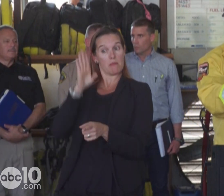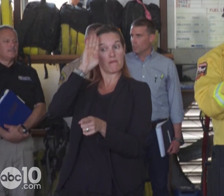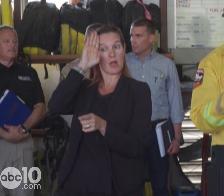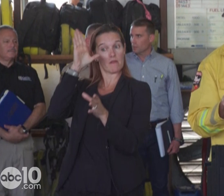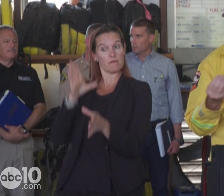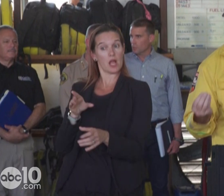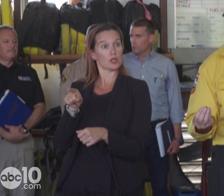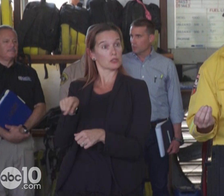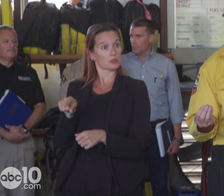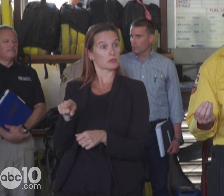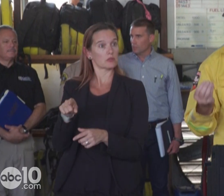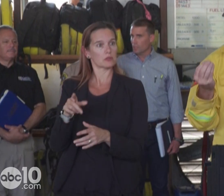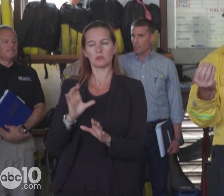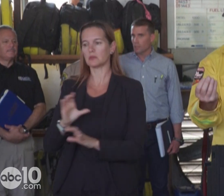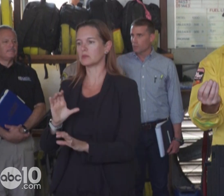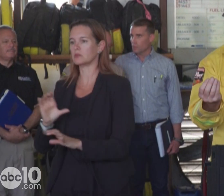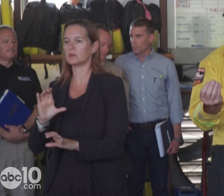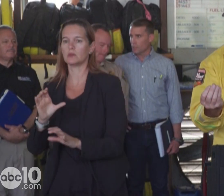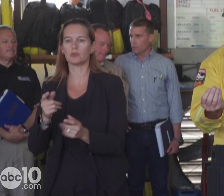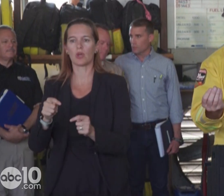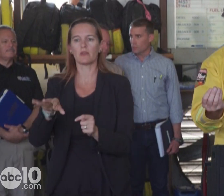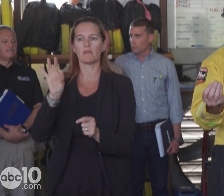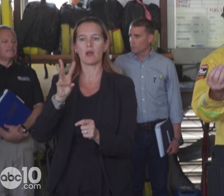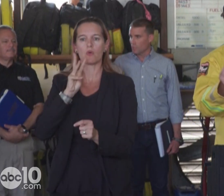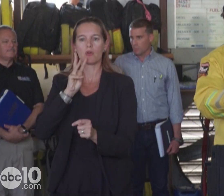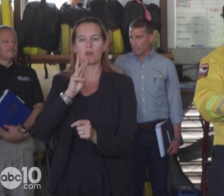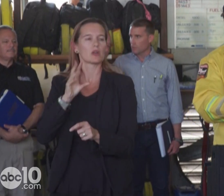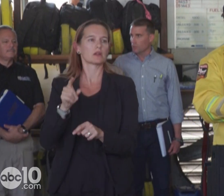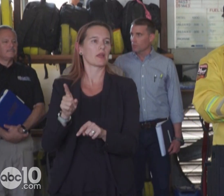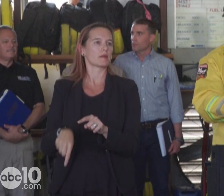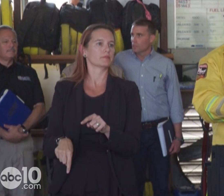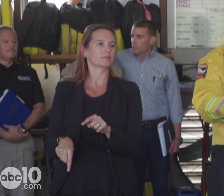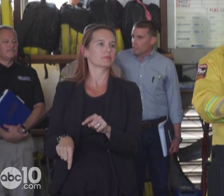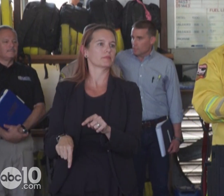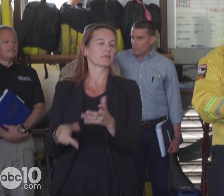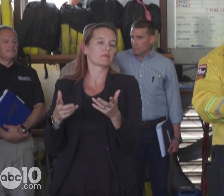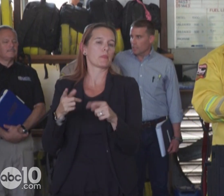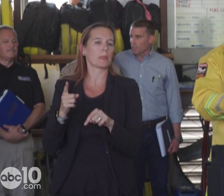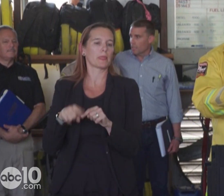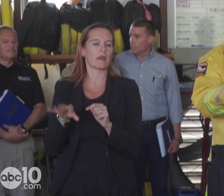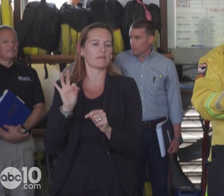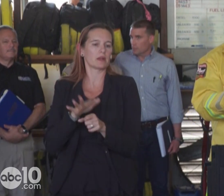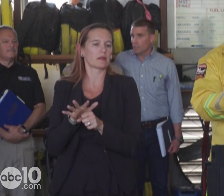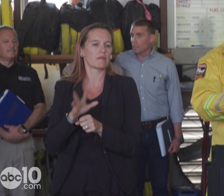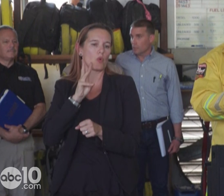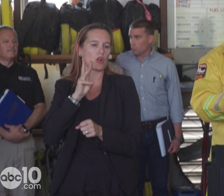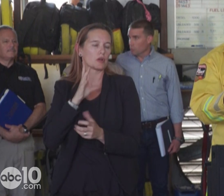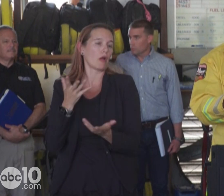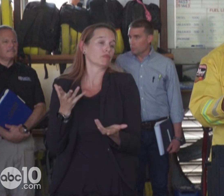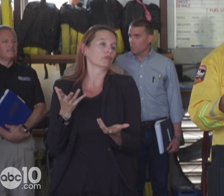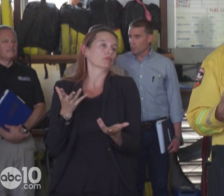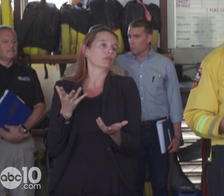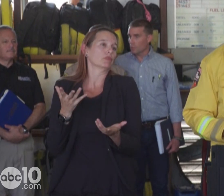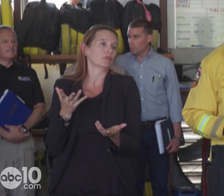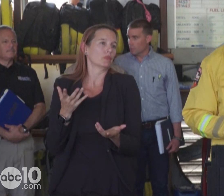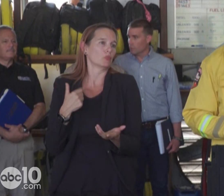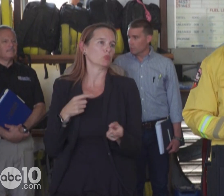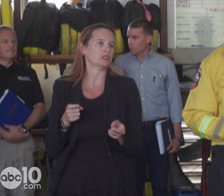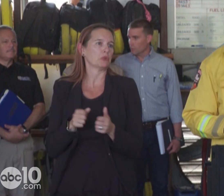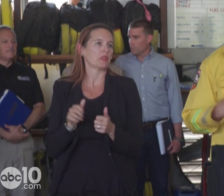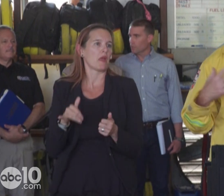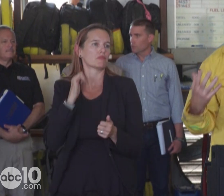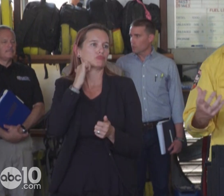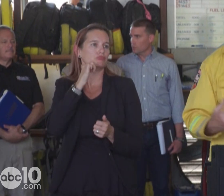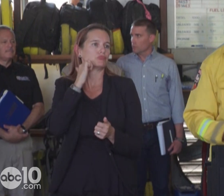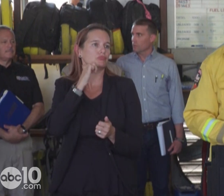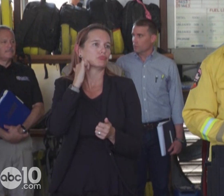find water during an event, and they may not be able to do that or may not be able to find sufficient water. But that is something that we deal with regularly,